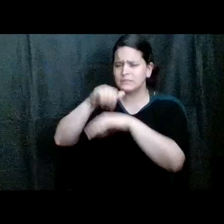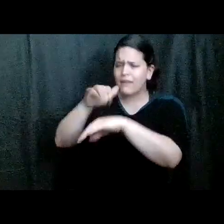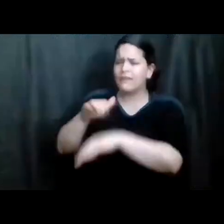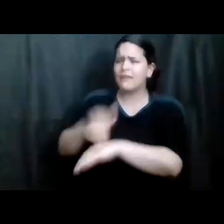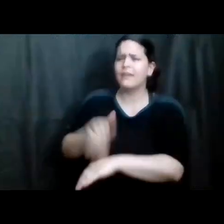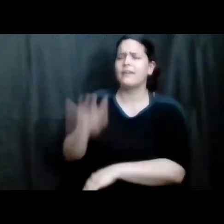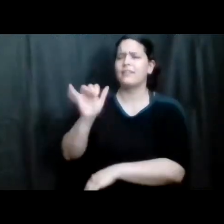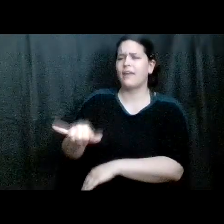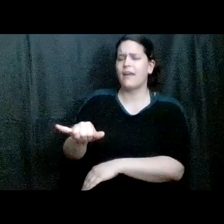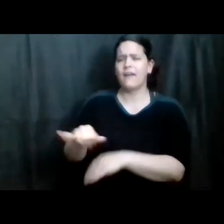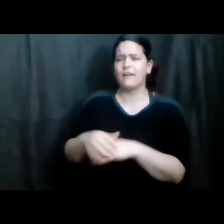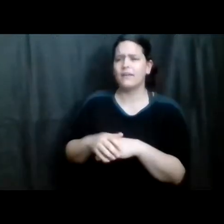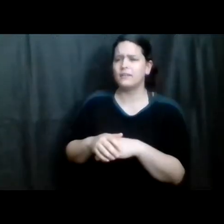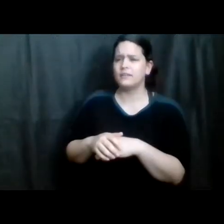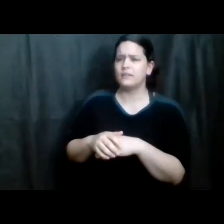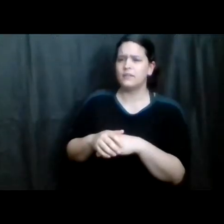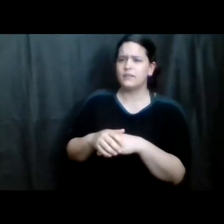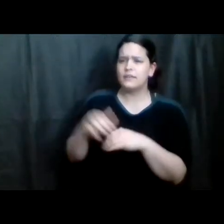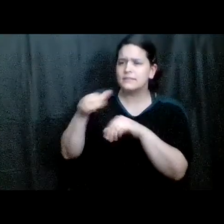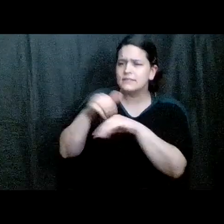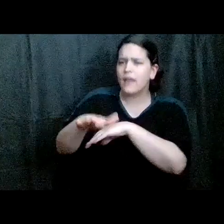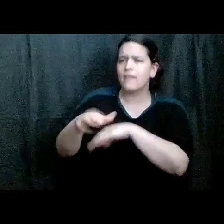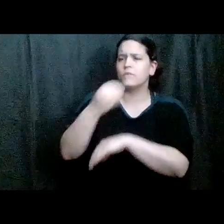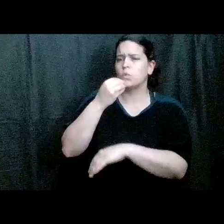and wisdom to our communities,